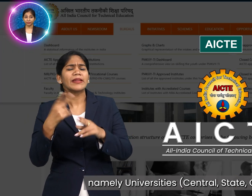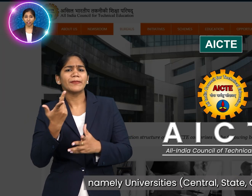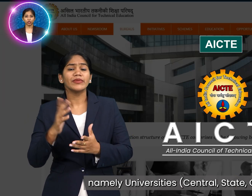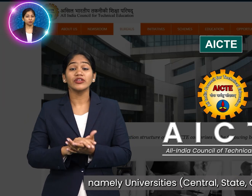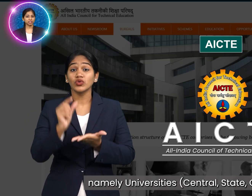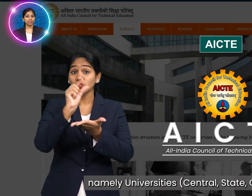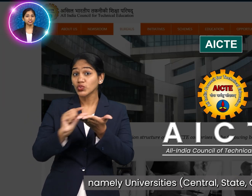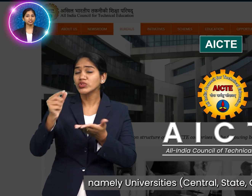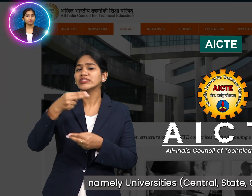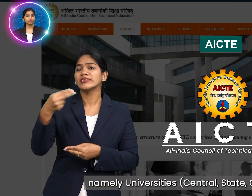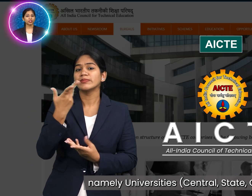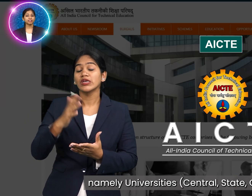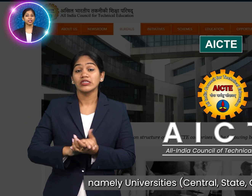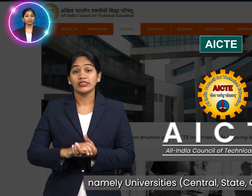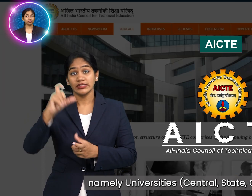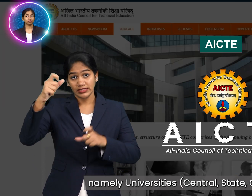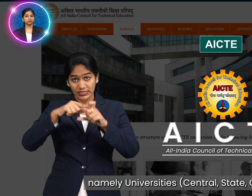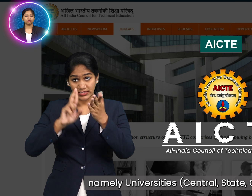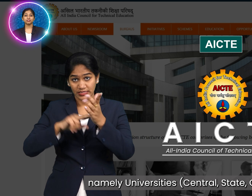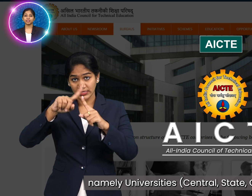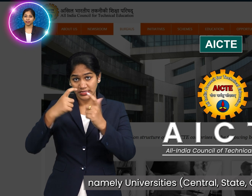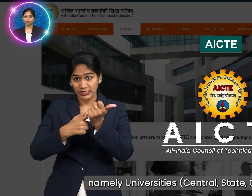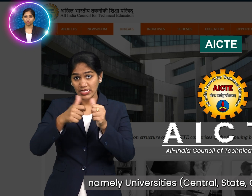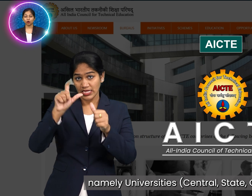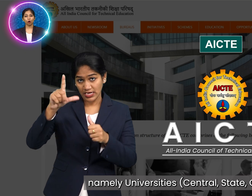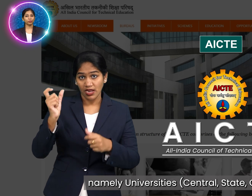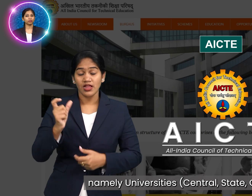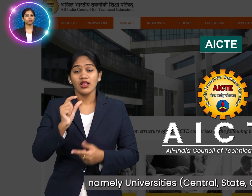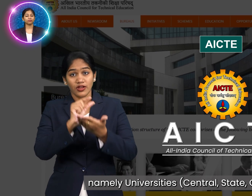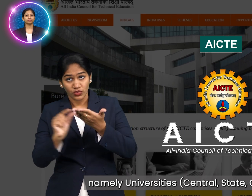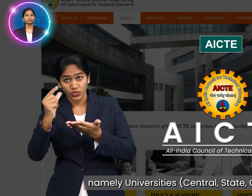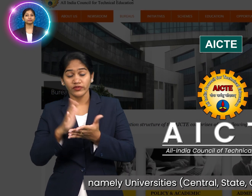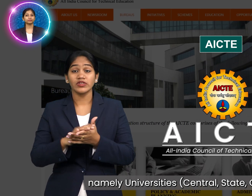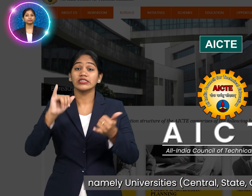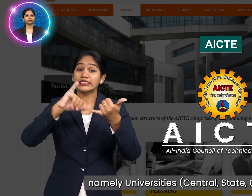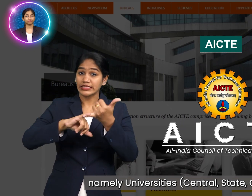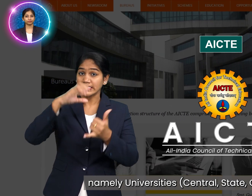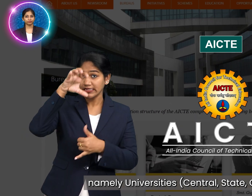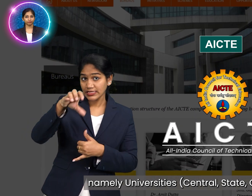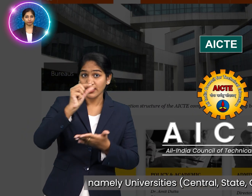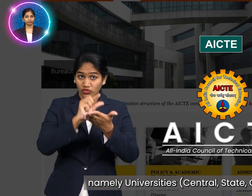namely universities, central, state, open.